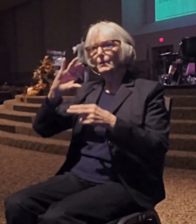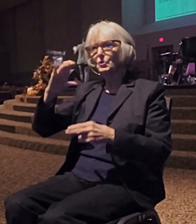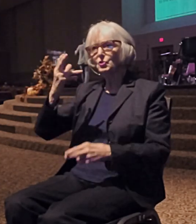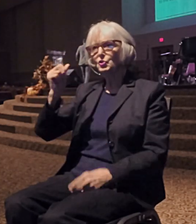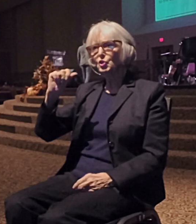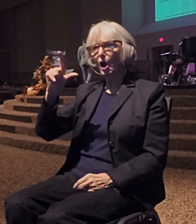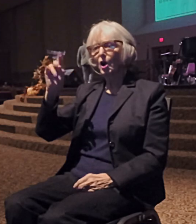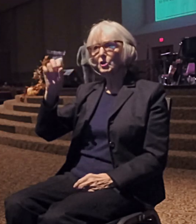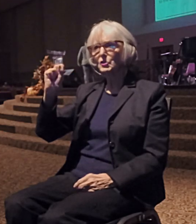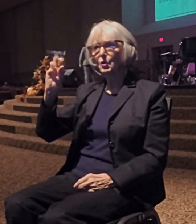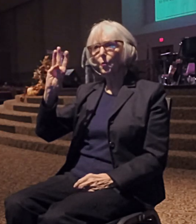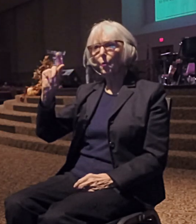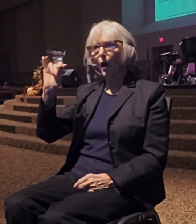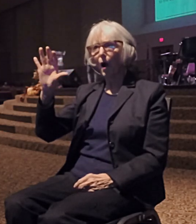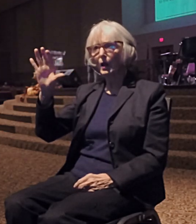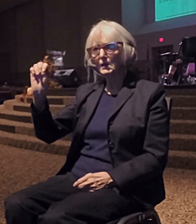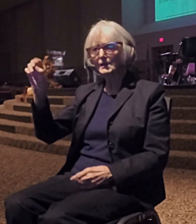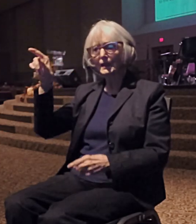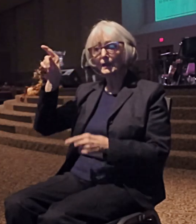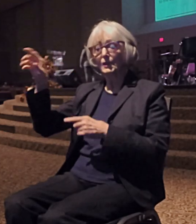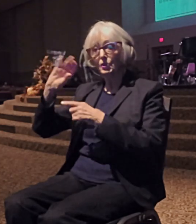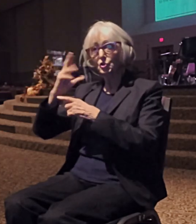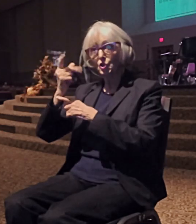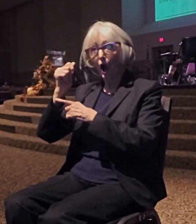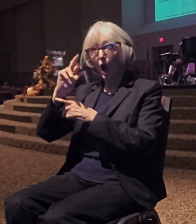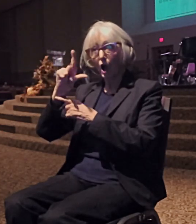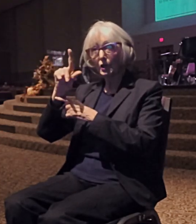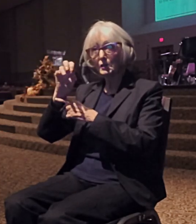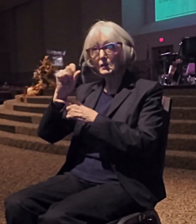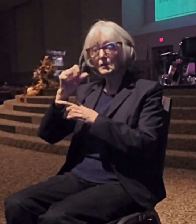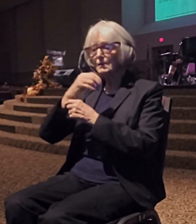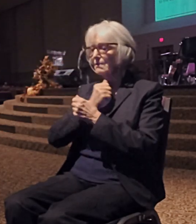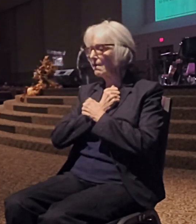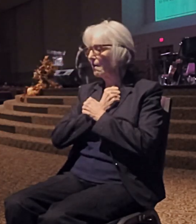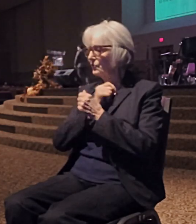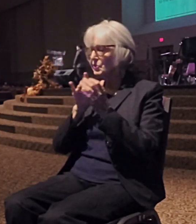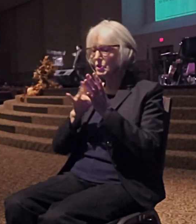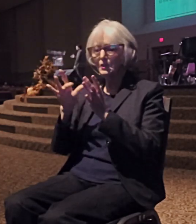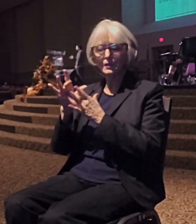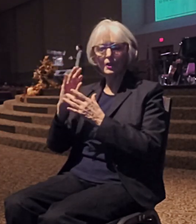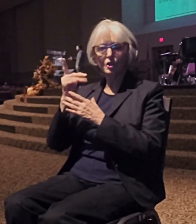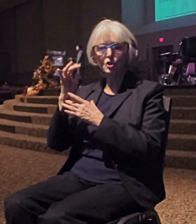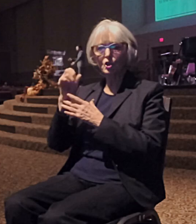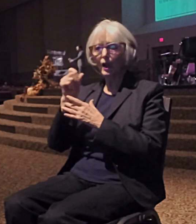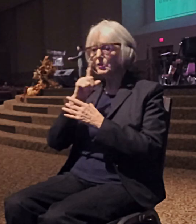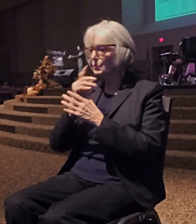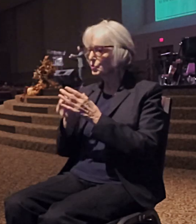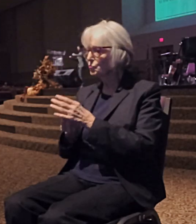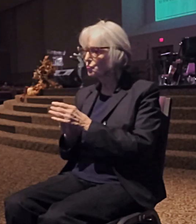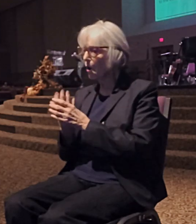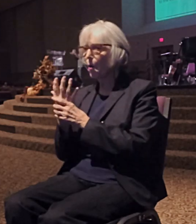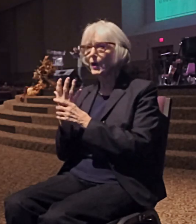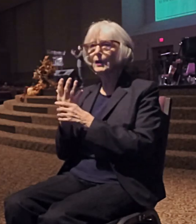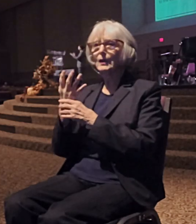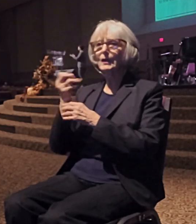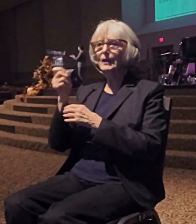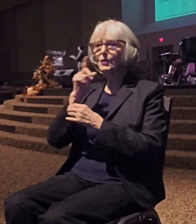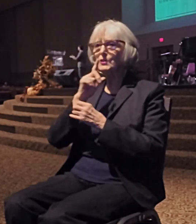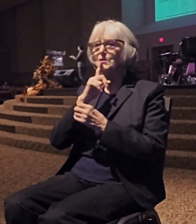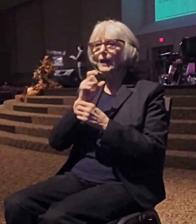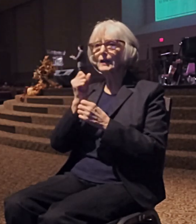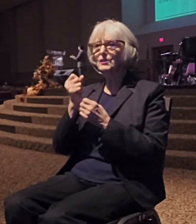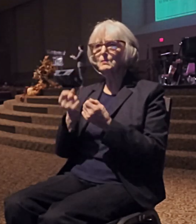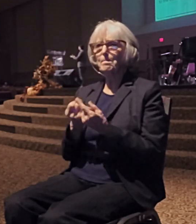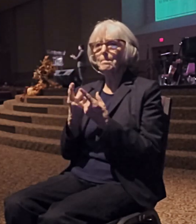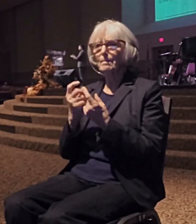students ever to have come through the ministry. And Charles loved Jesus. Charles was actively growing. Charles was like a spark plug in a